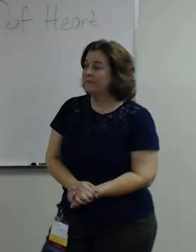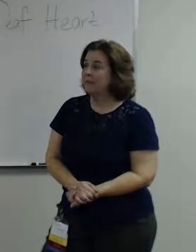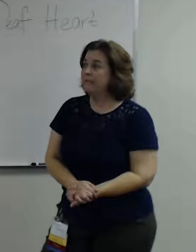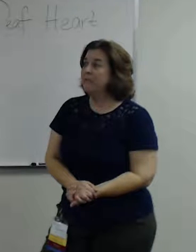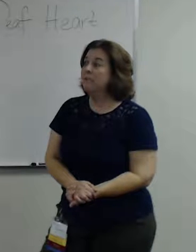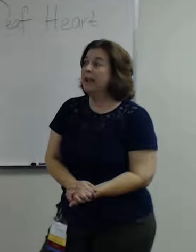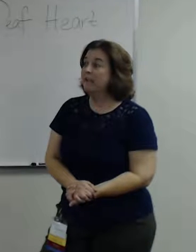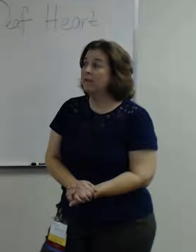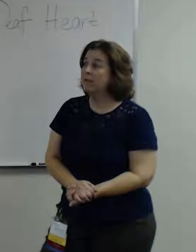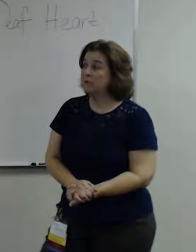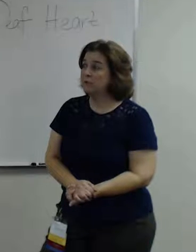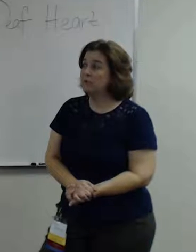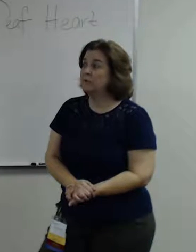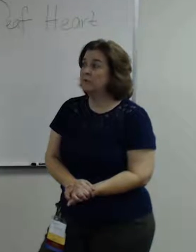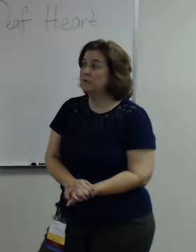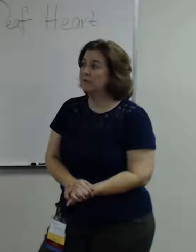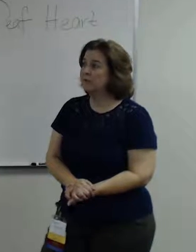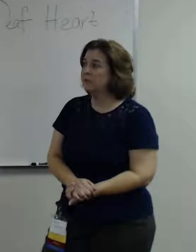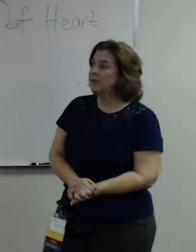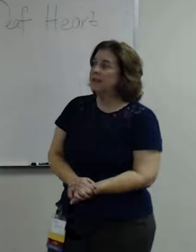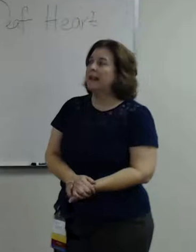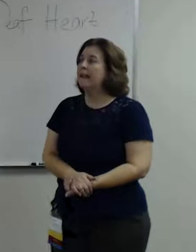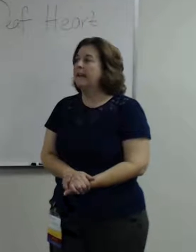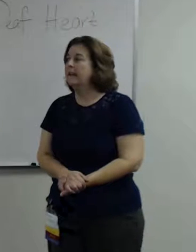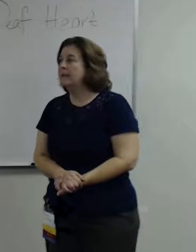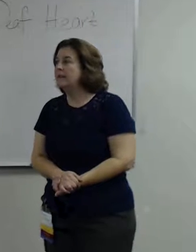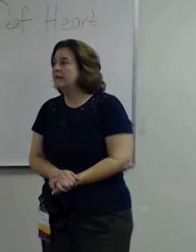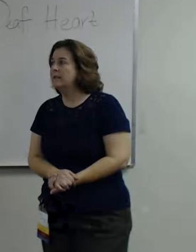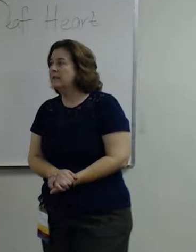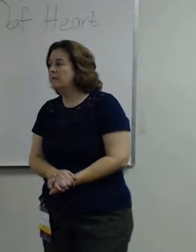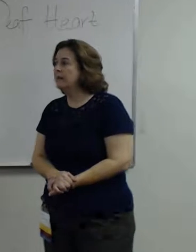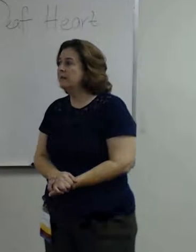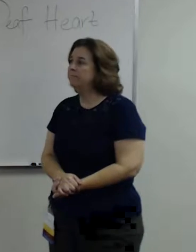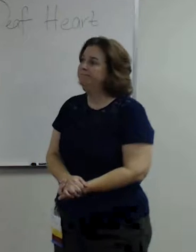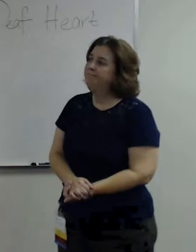Even though we have our church interpreters and,